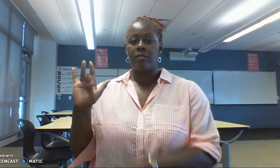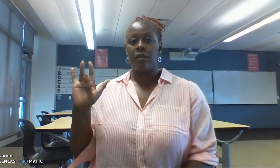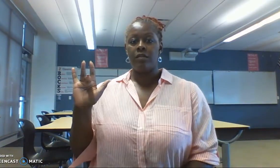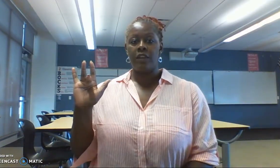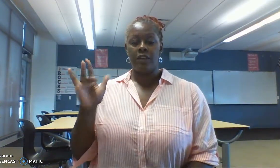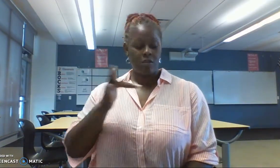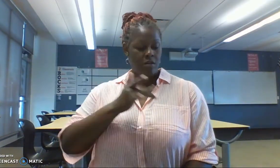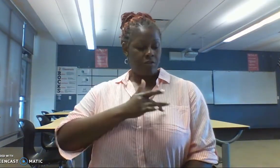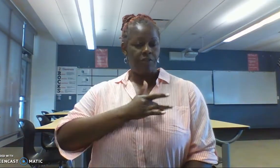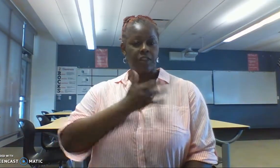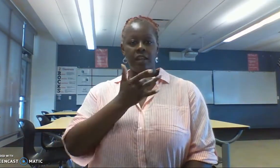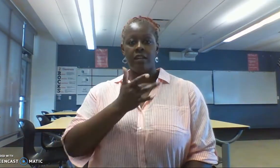middle finger. Flick.